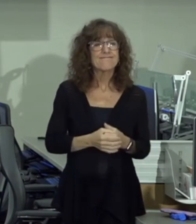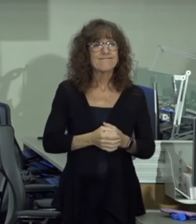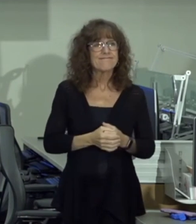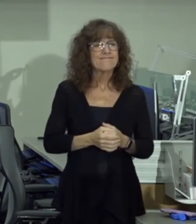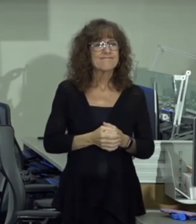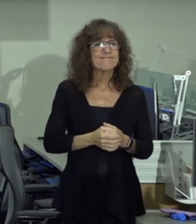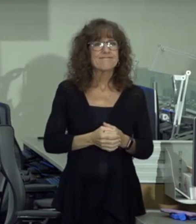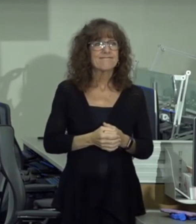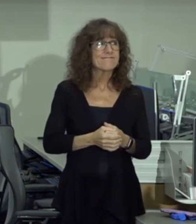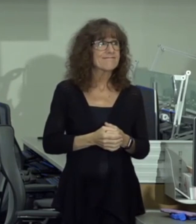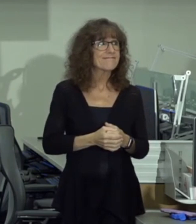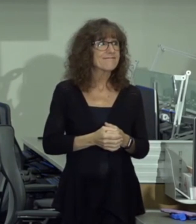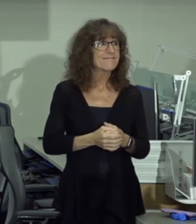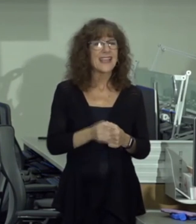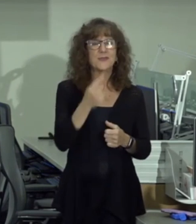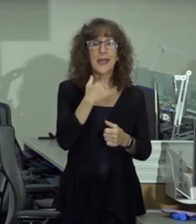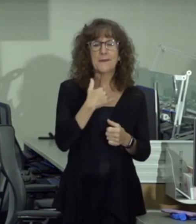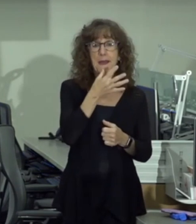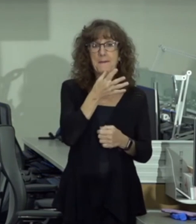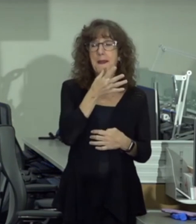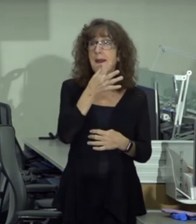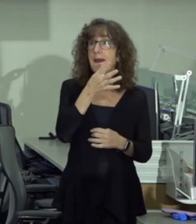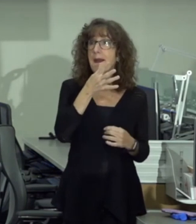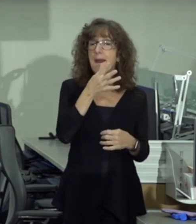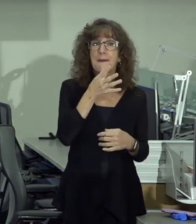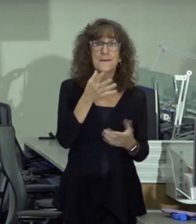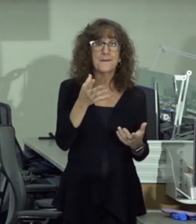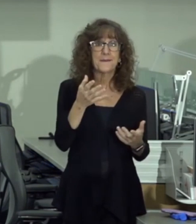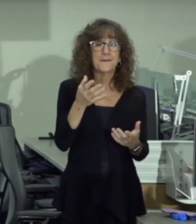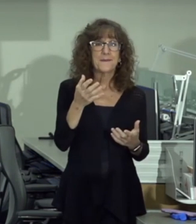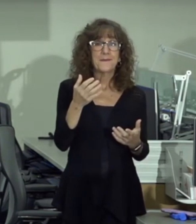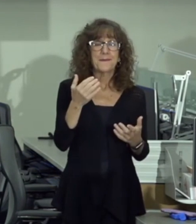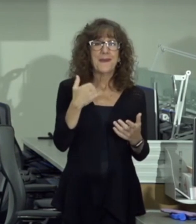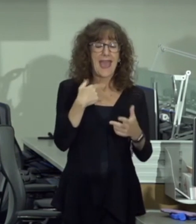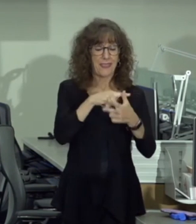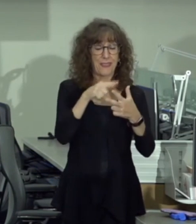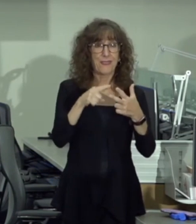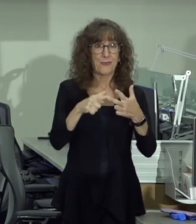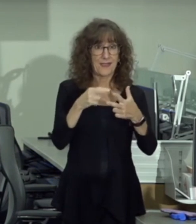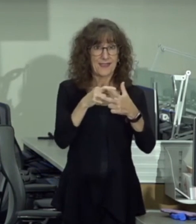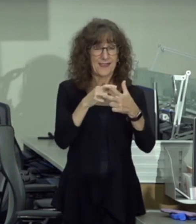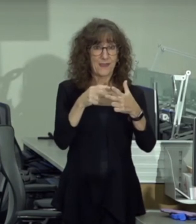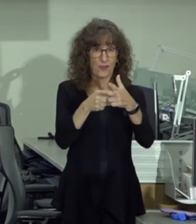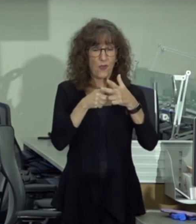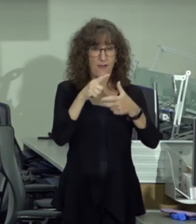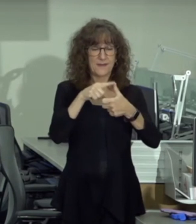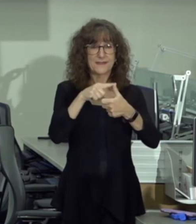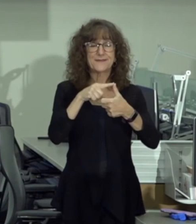just to say, my mom basically had 3 tenets for me. One of them was